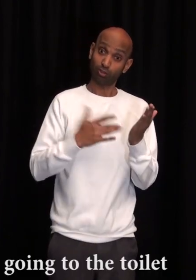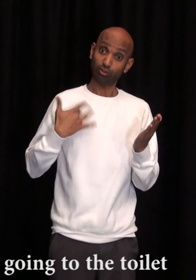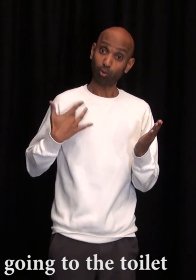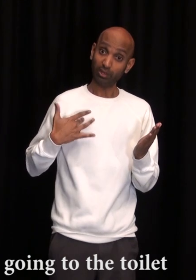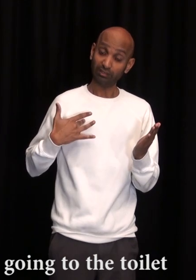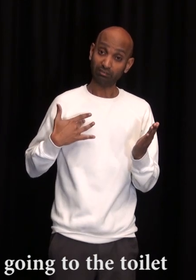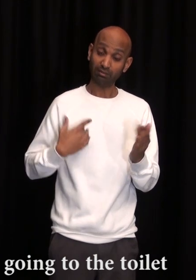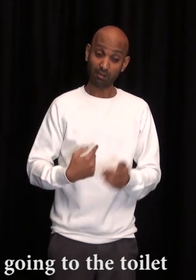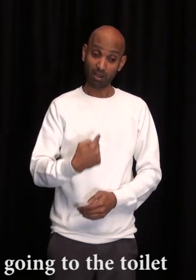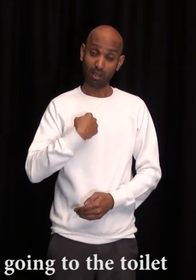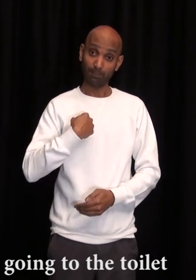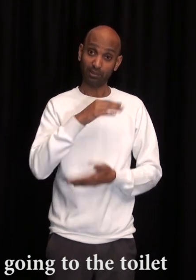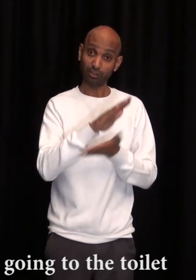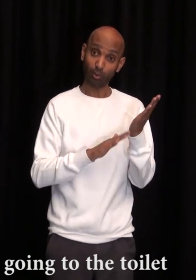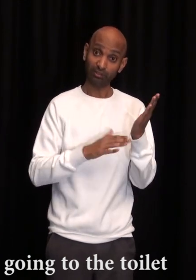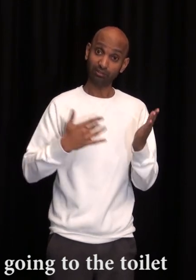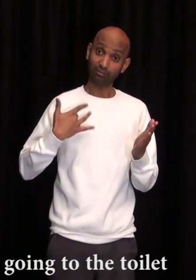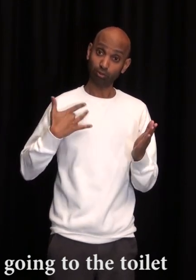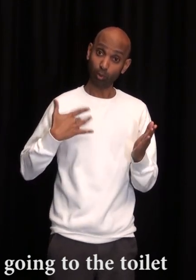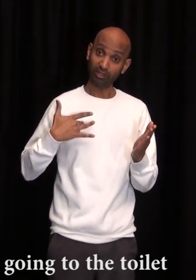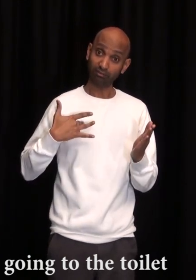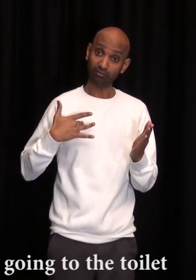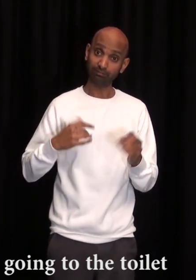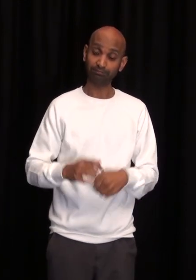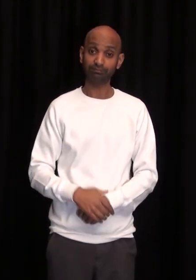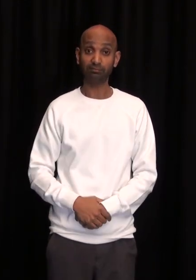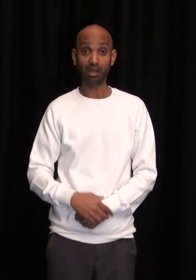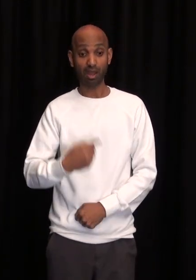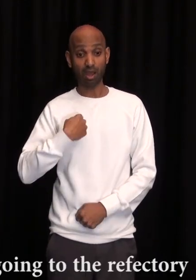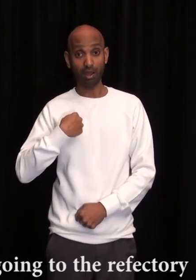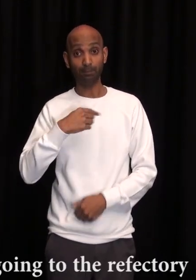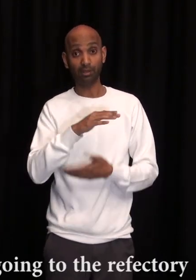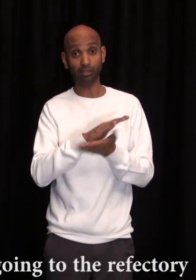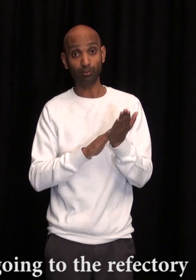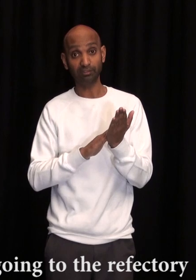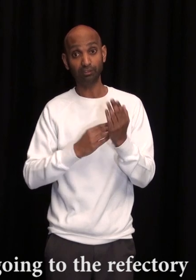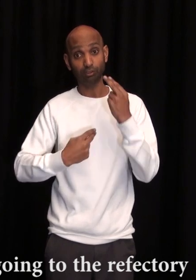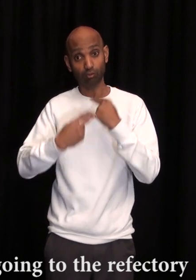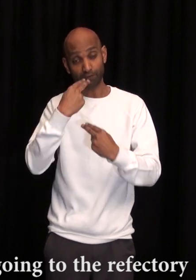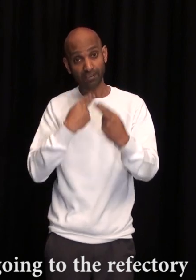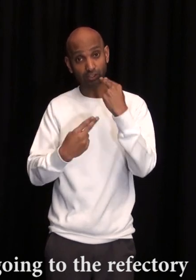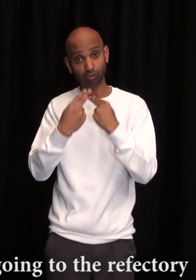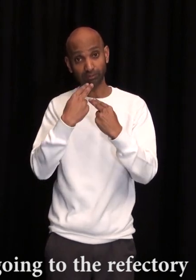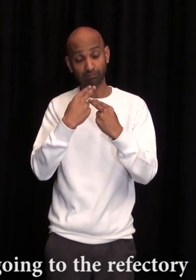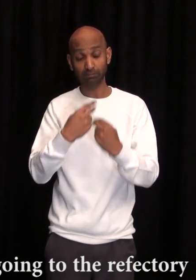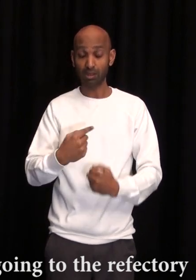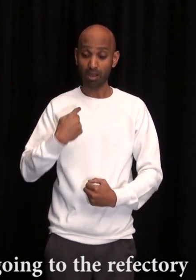to toilet, going to toilet. I'm going to the refectory,